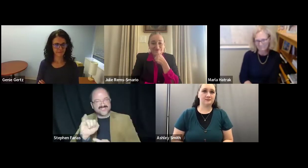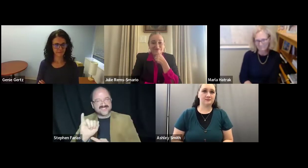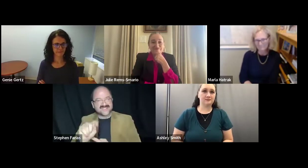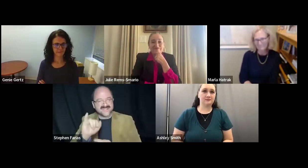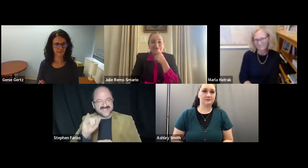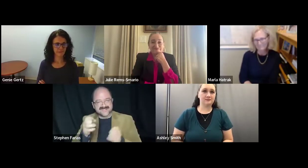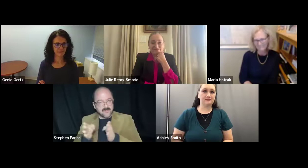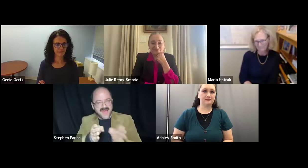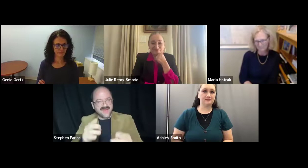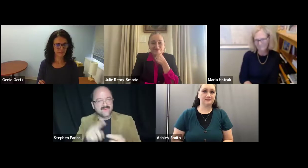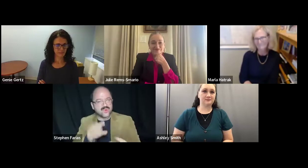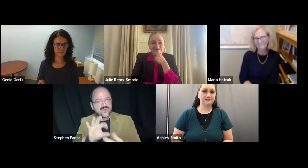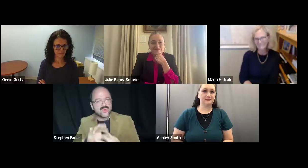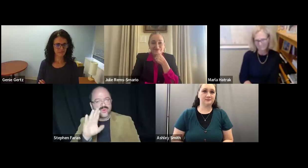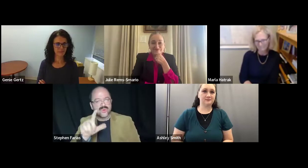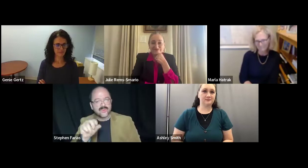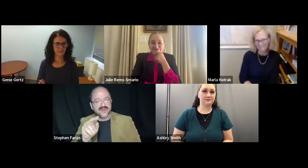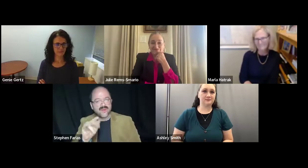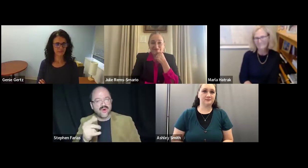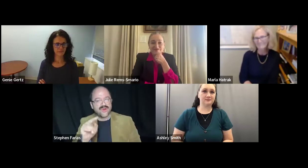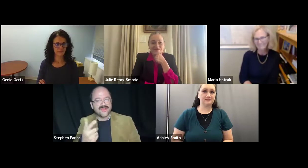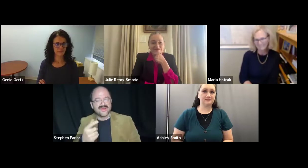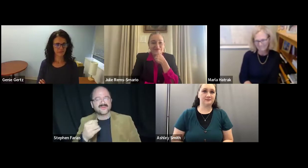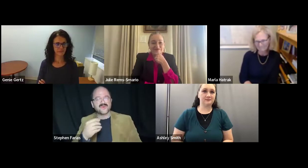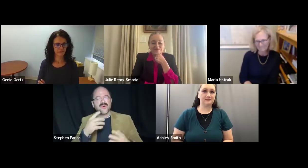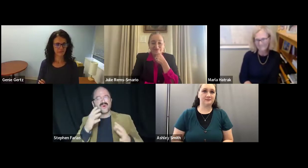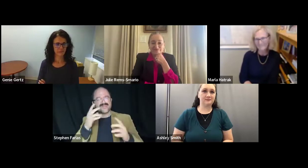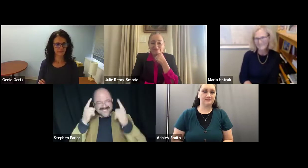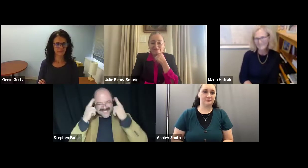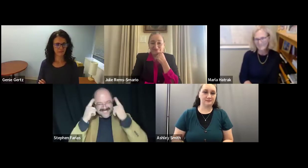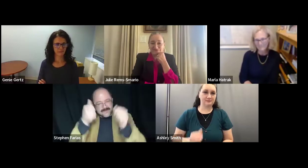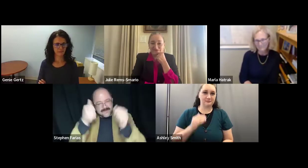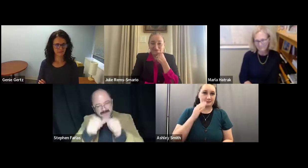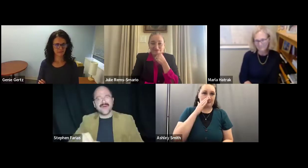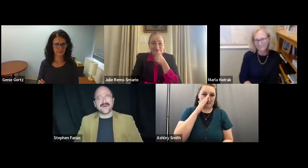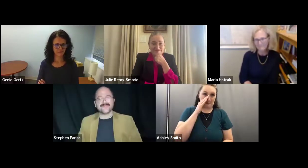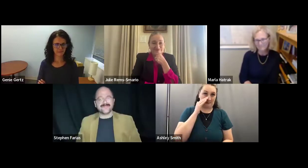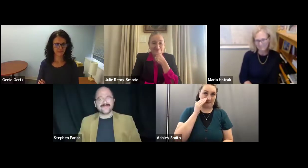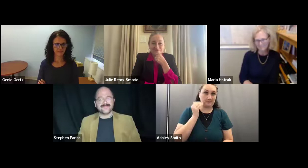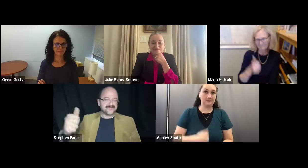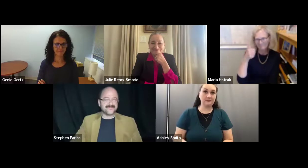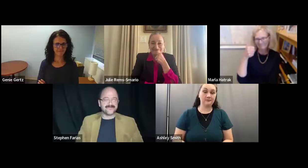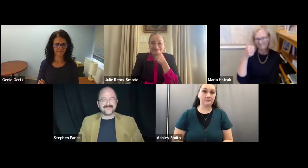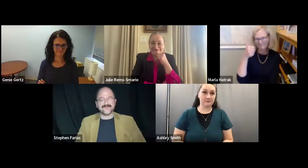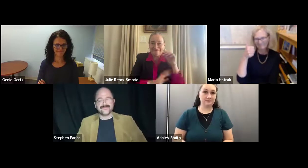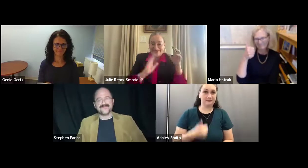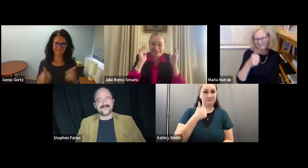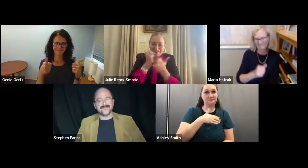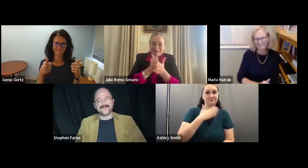children and even ourselves, sign language is it. That's the key. That is what breeds belonging. And so that's what I want to